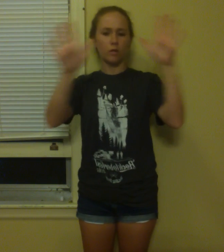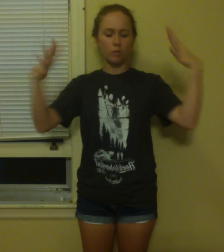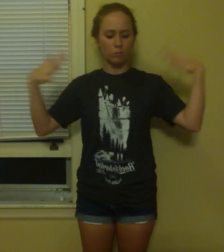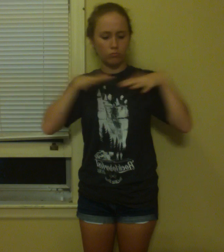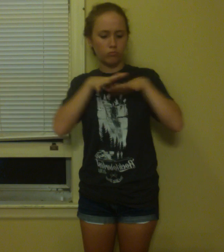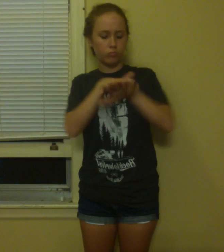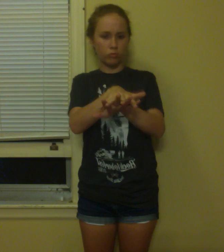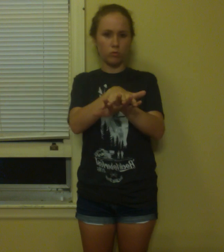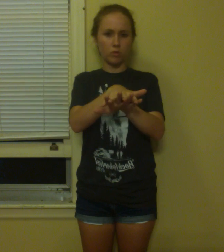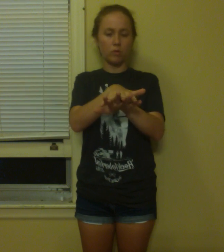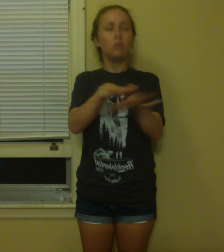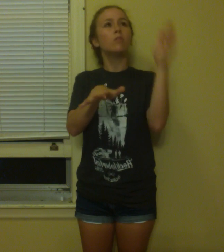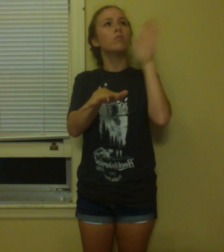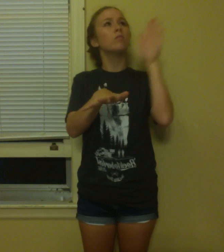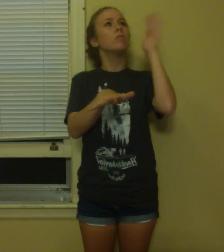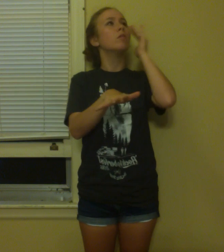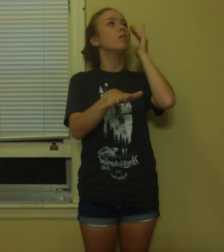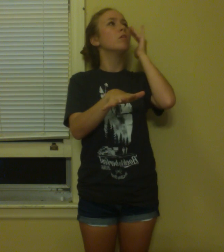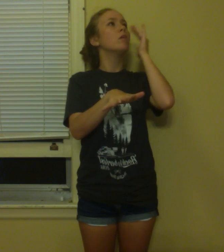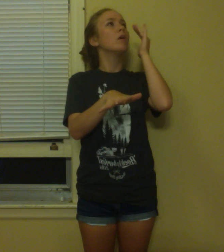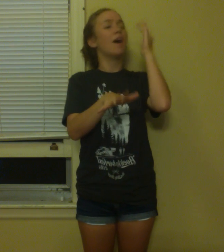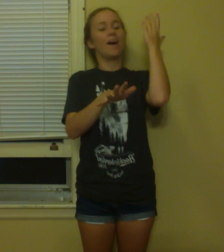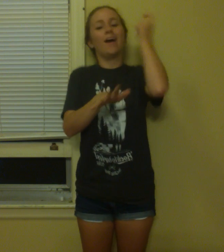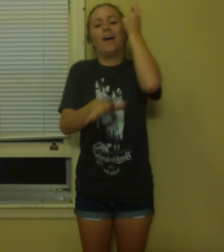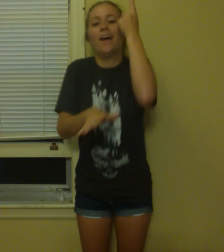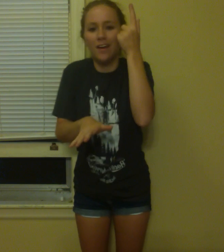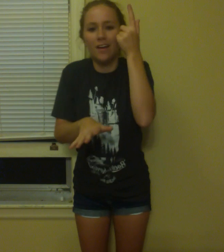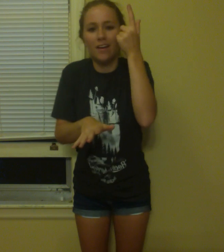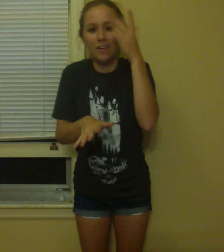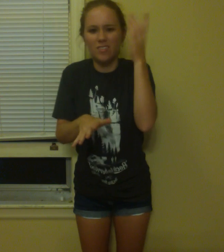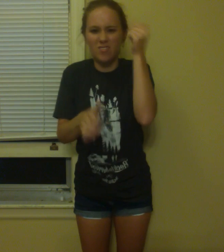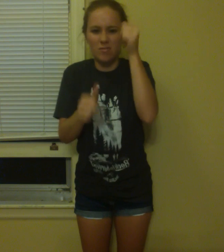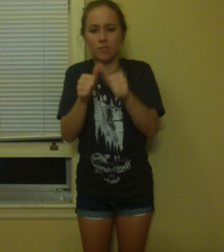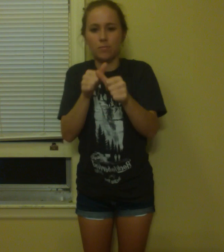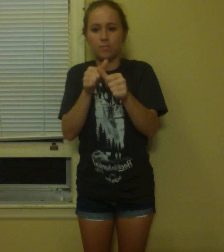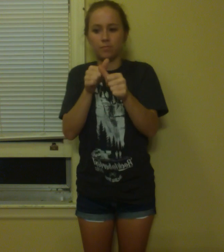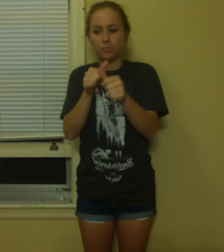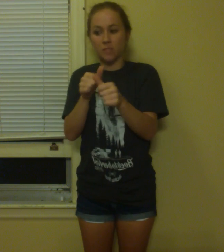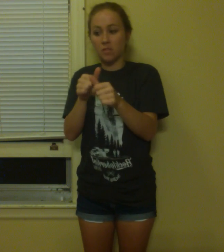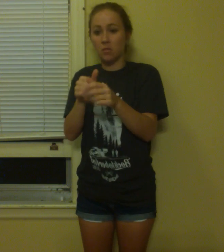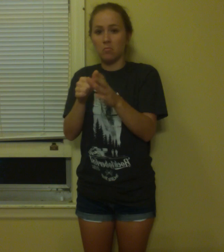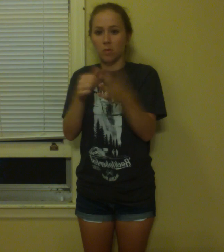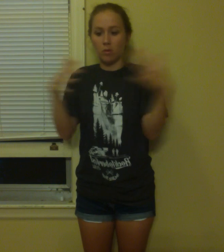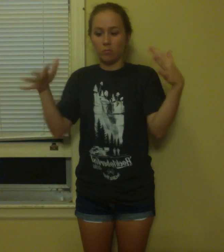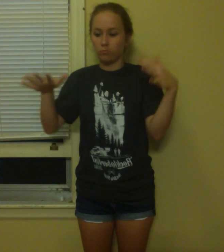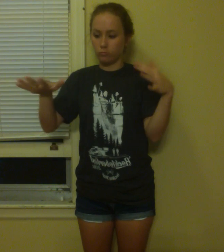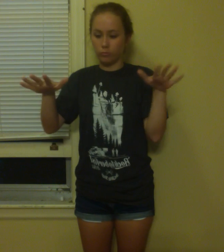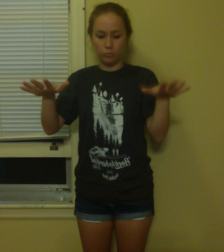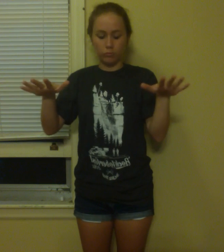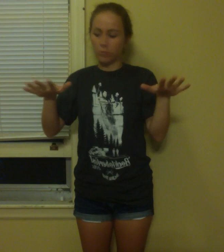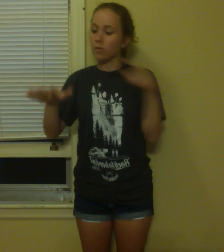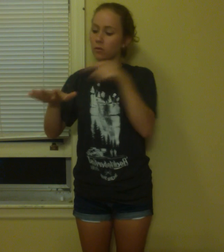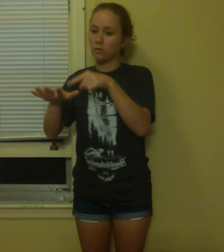Alright, got it? So that compromise, again, remember, that was the compromise between the Virginia plan and the large state plan and the New Jersey plan, or